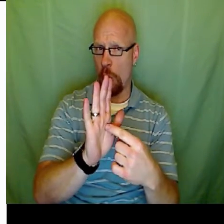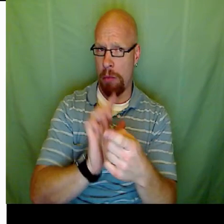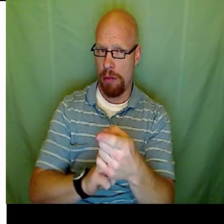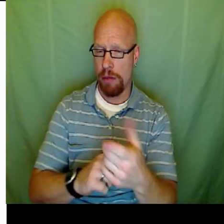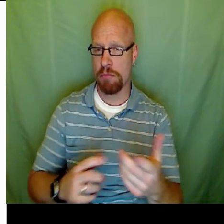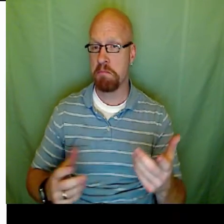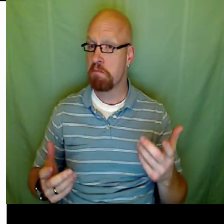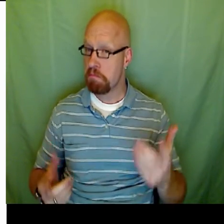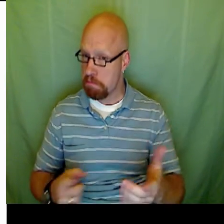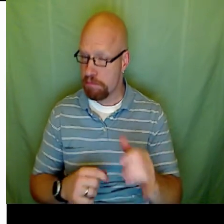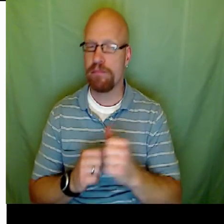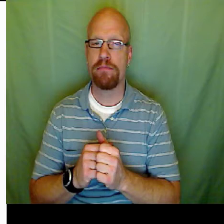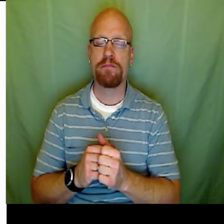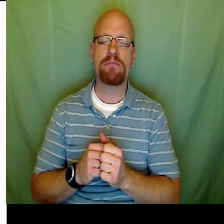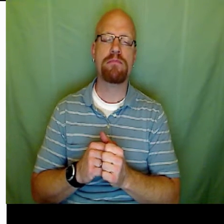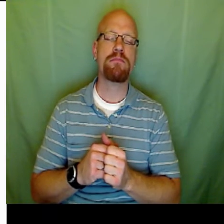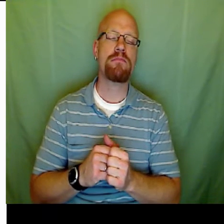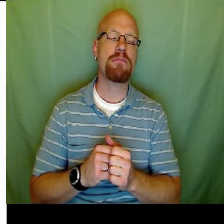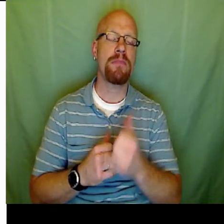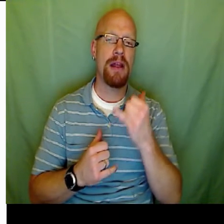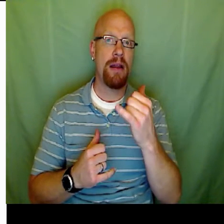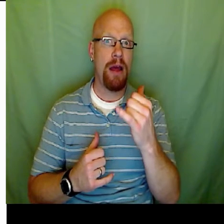two unknown variables.